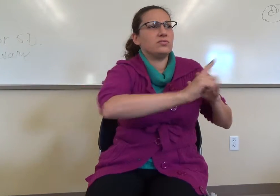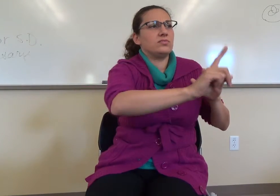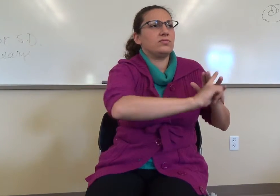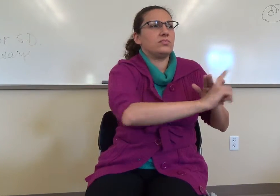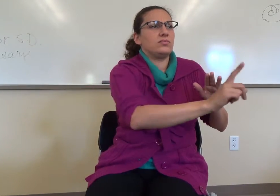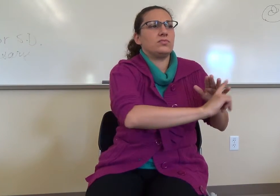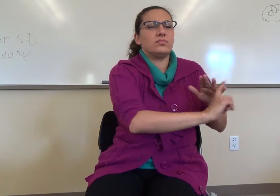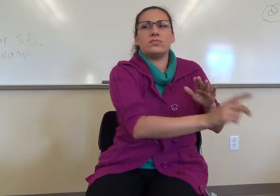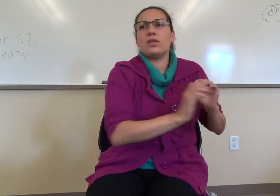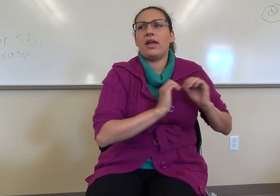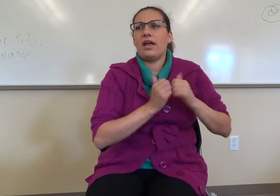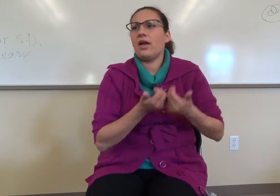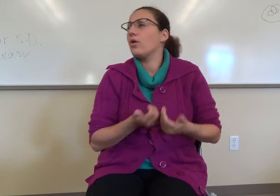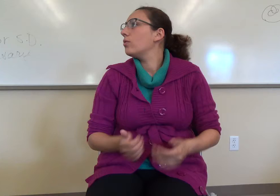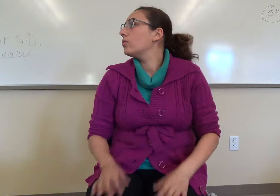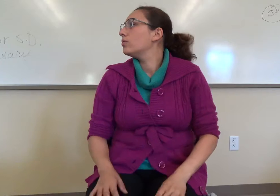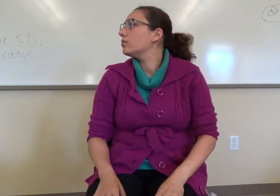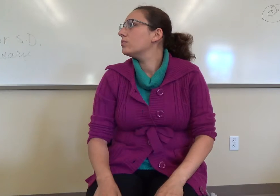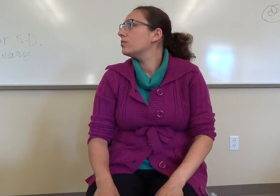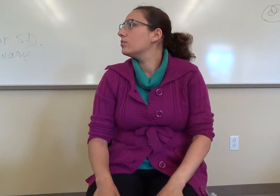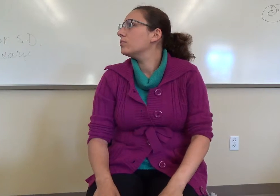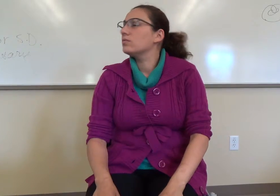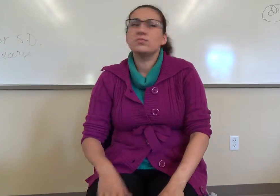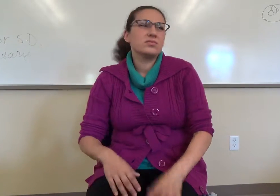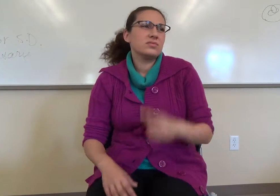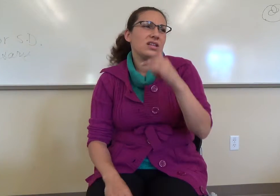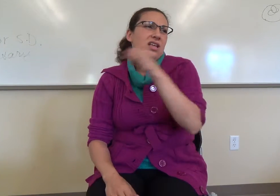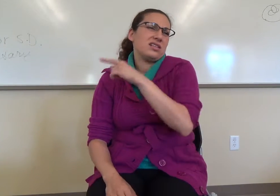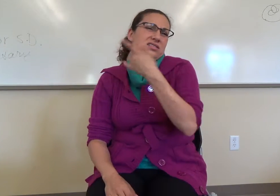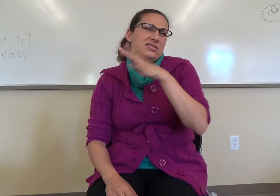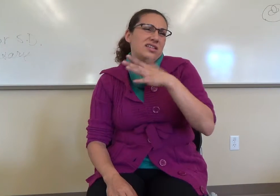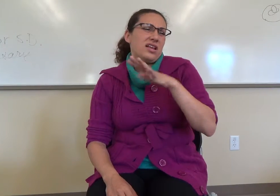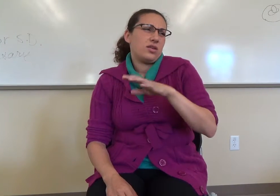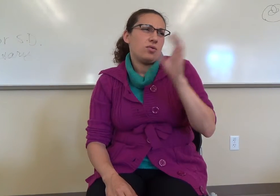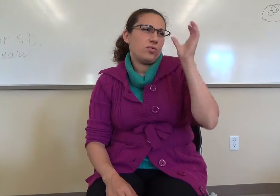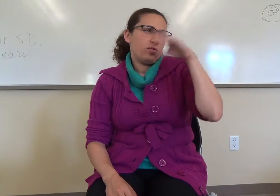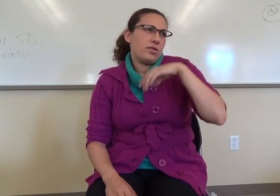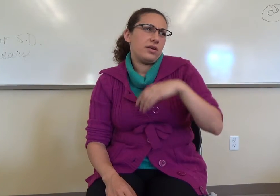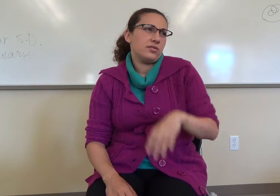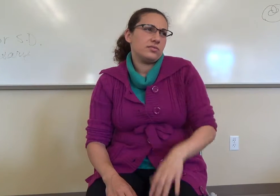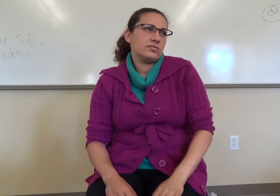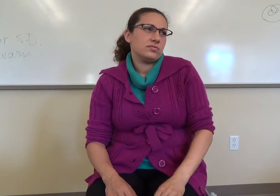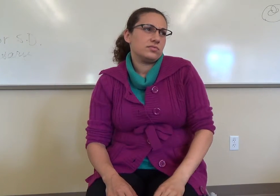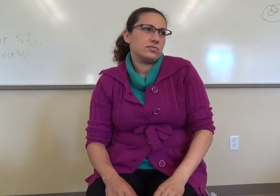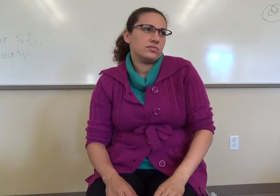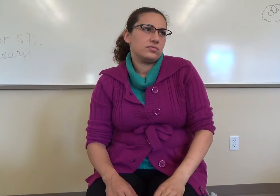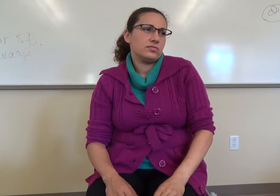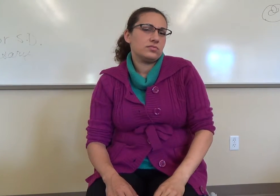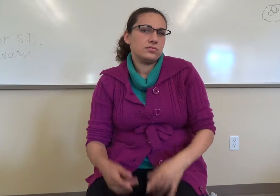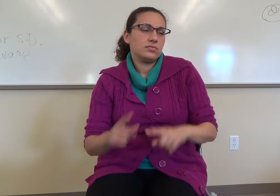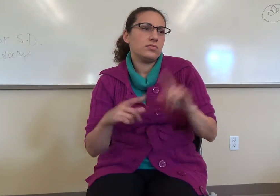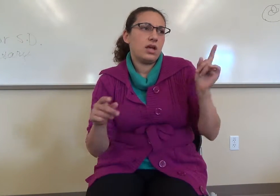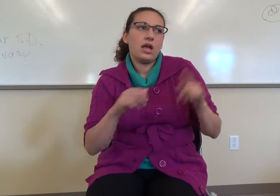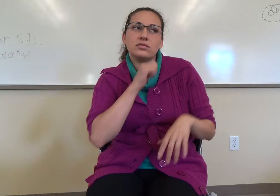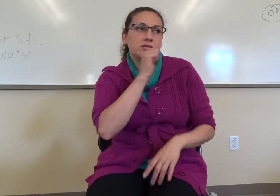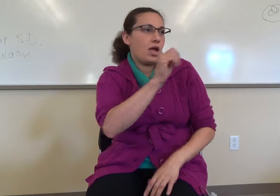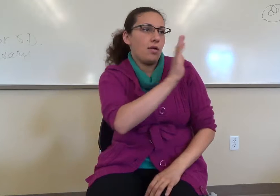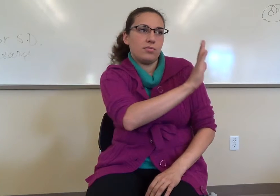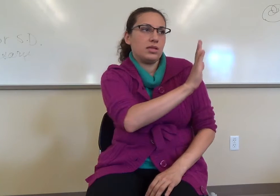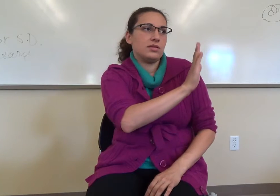themselves? That's a weird one. That's a tricky one, but definitely not B. And the fact that